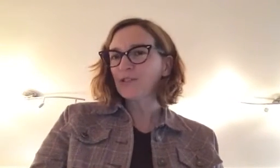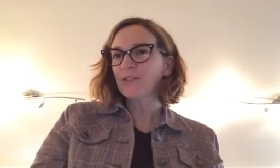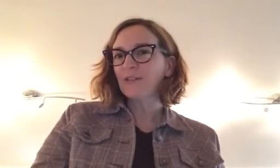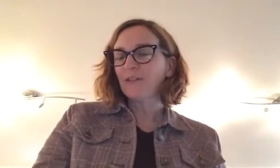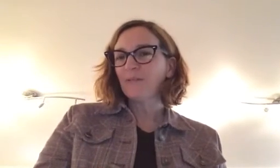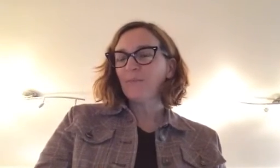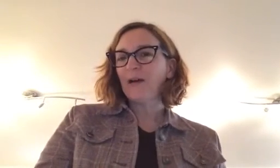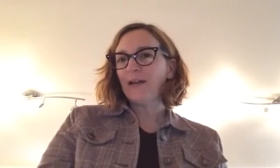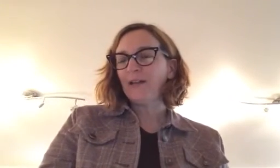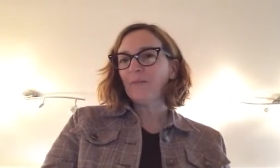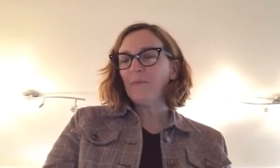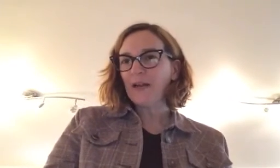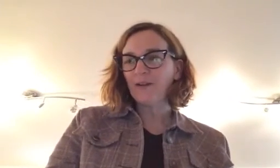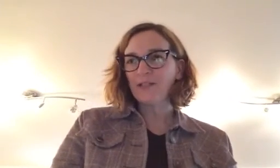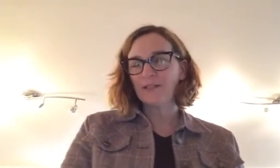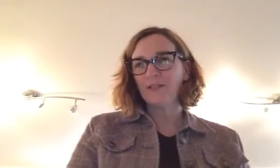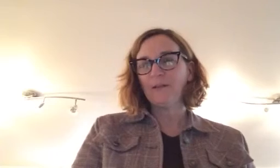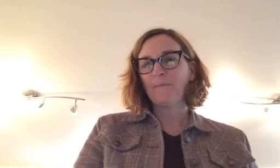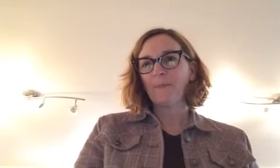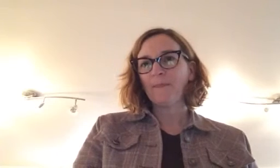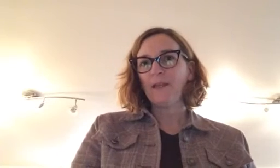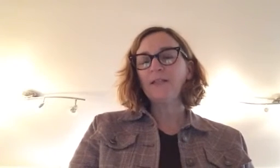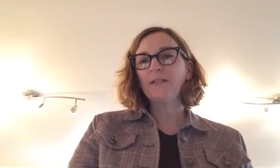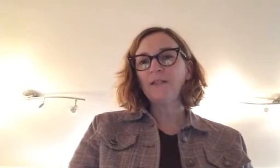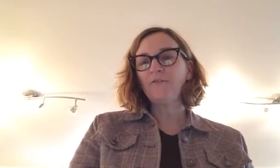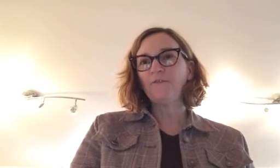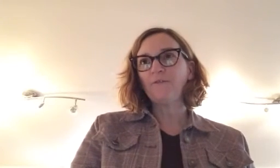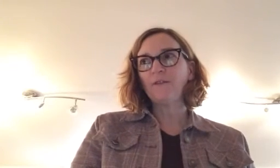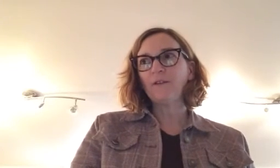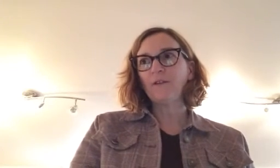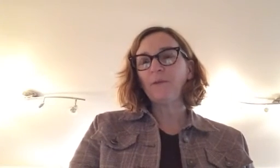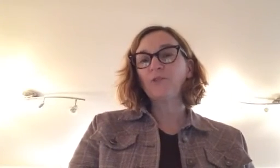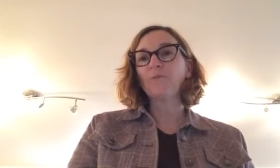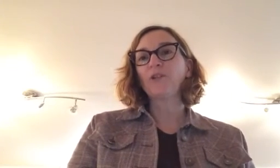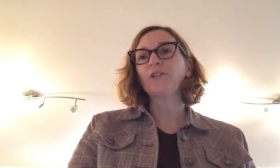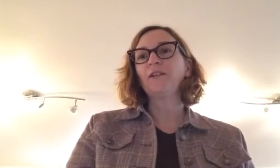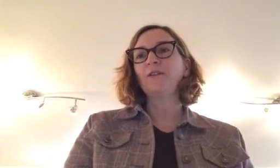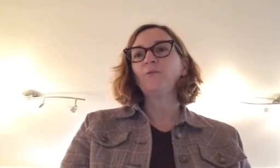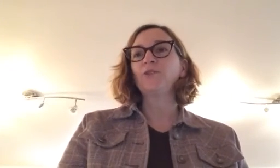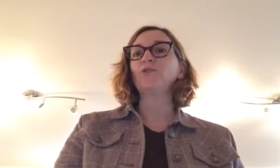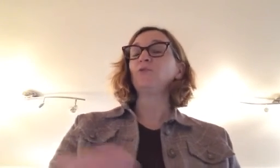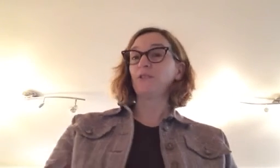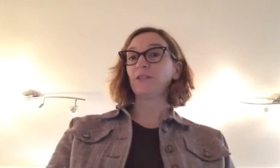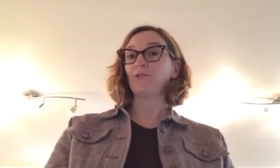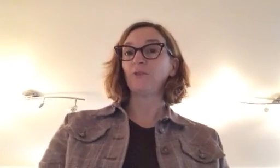backwards by comparison. It's as if Pitt's repression was too successful.